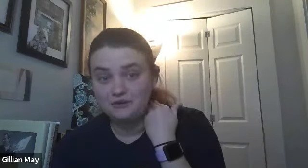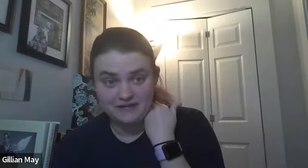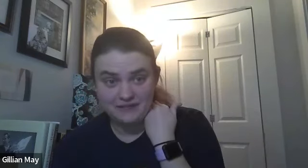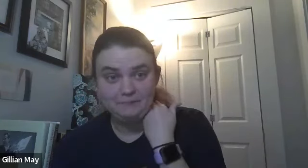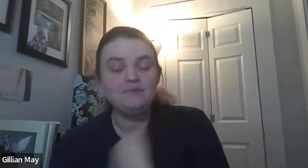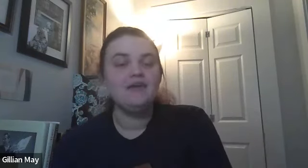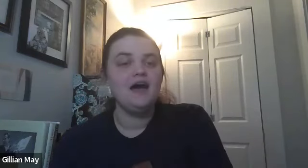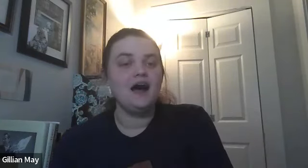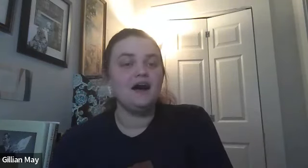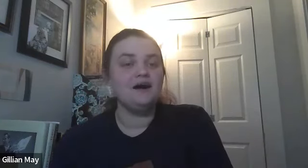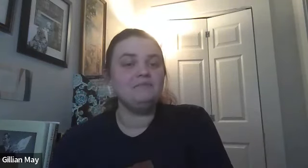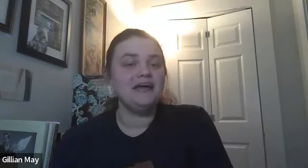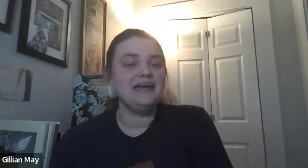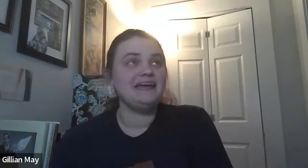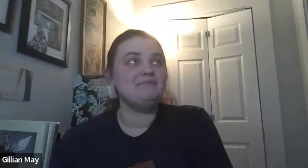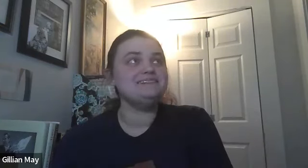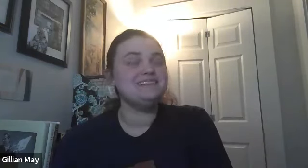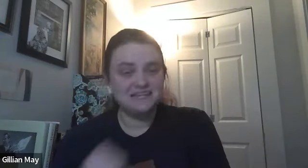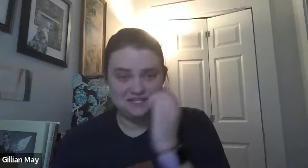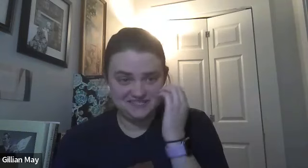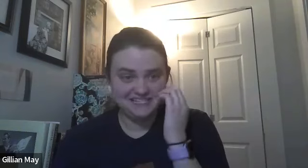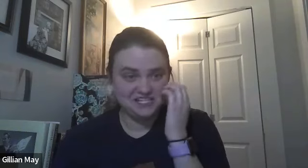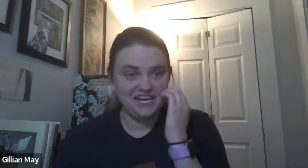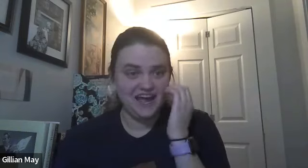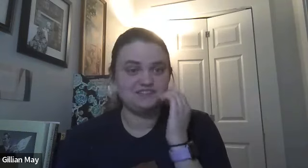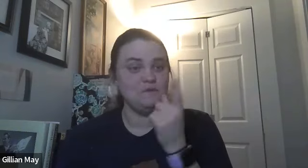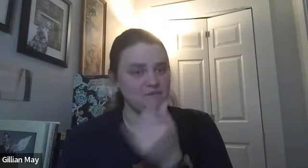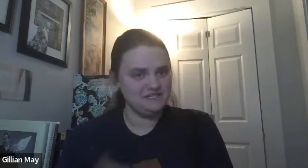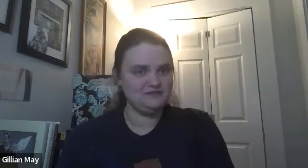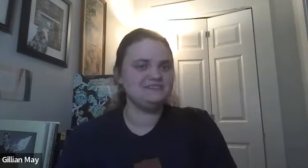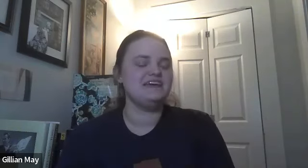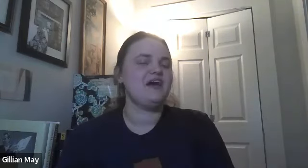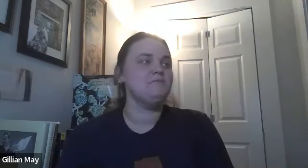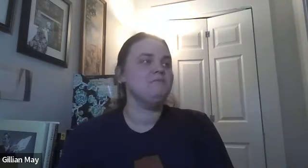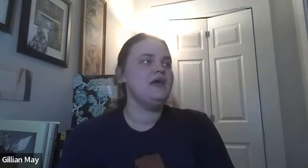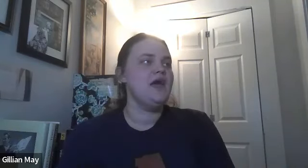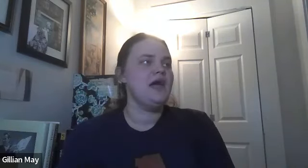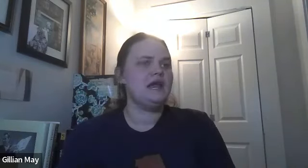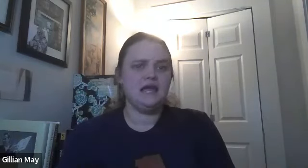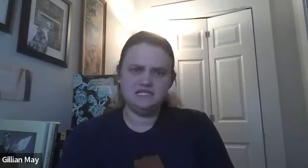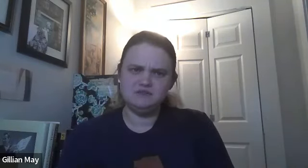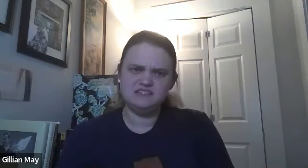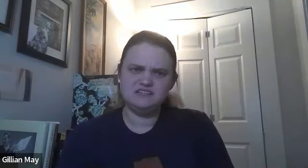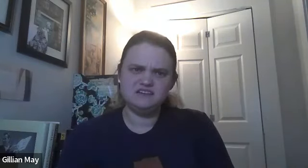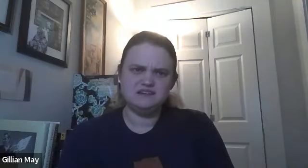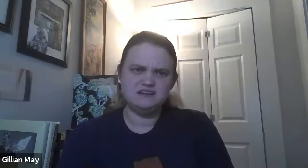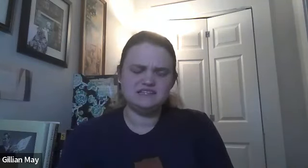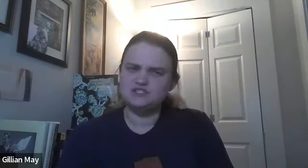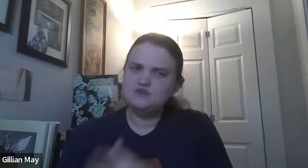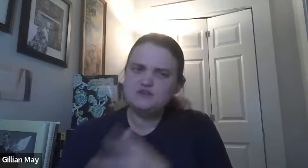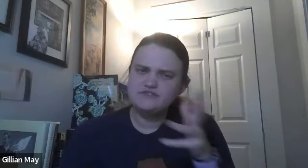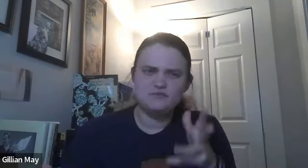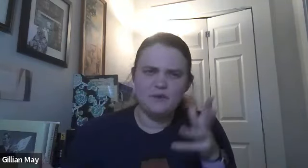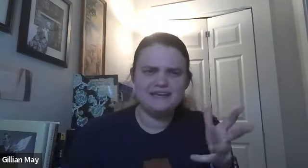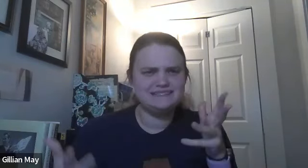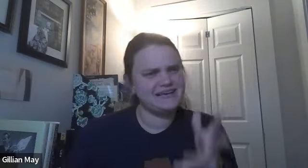money. And my second year teaching, I saw one of my students say that. And I asked him, I said, because I was so confused why he said